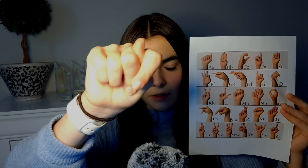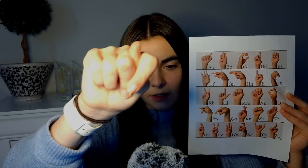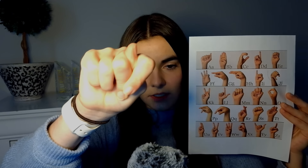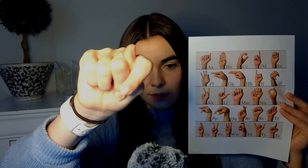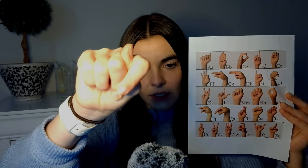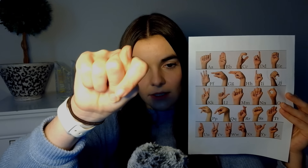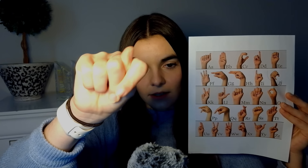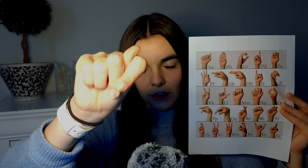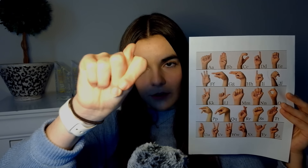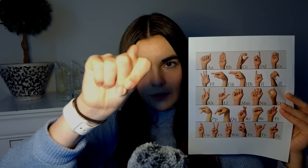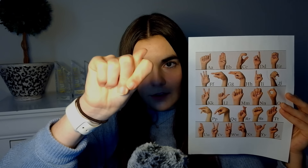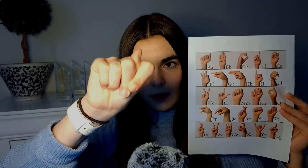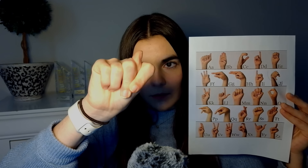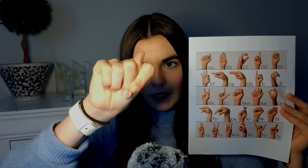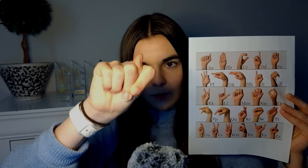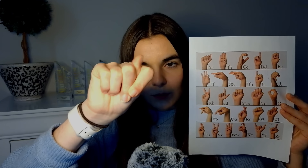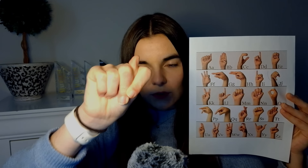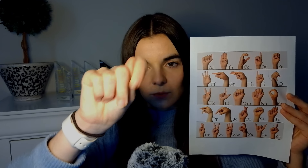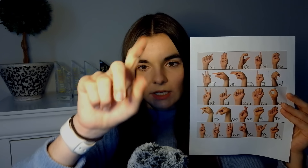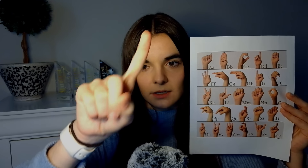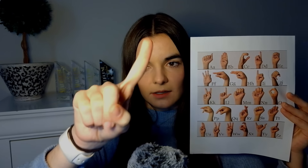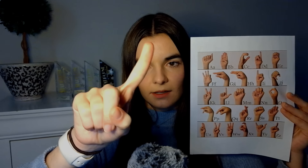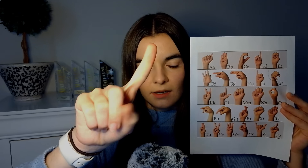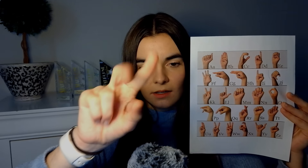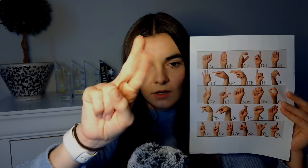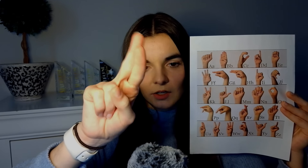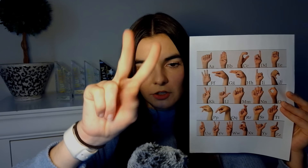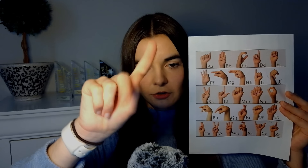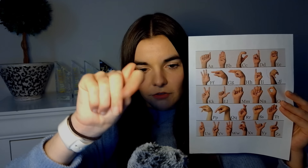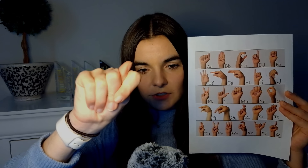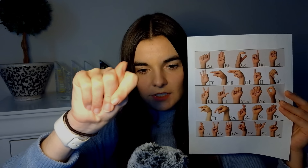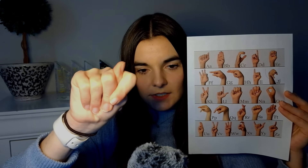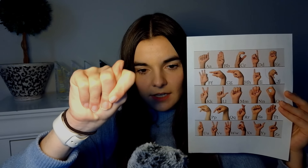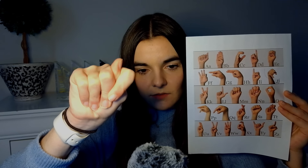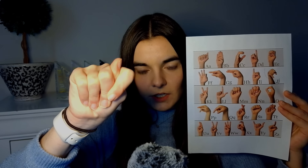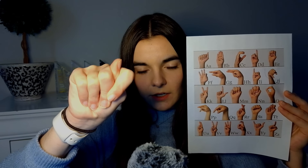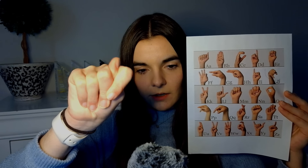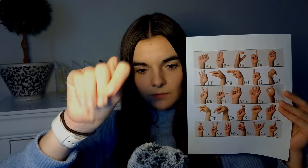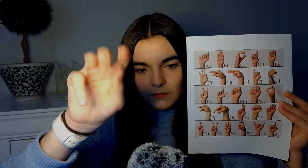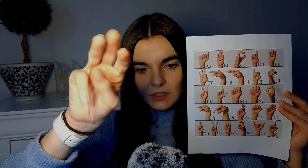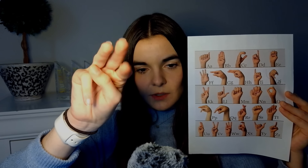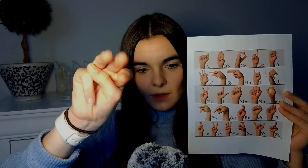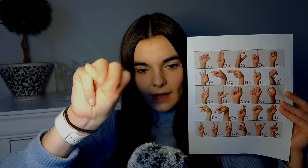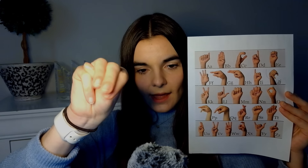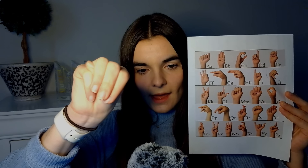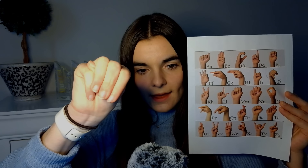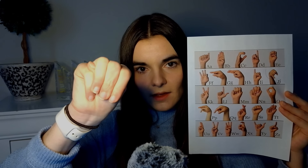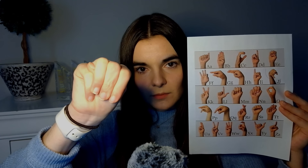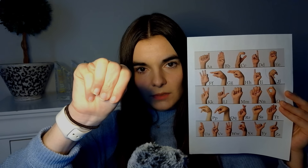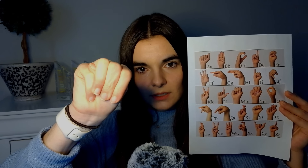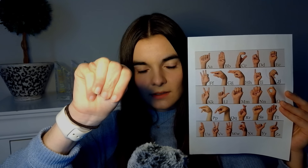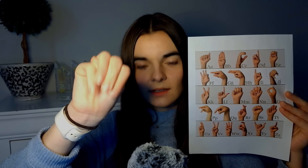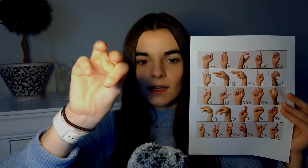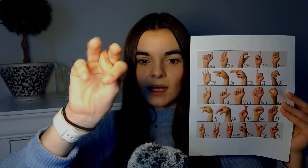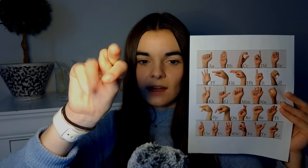to be your thumb in between your first and second finger. So M,